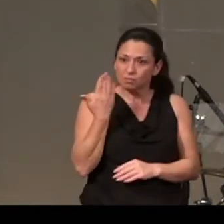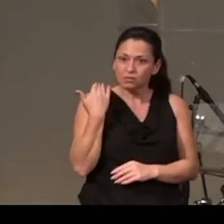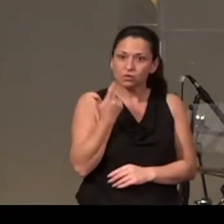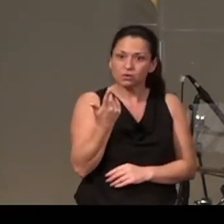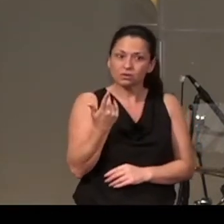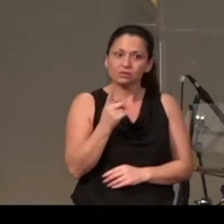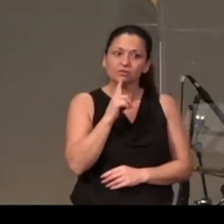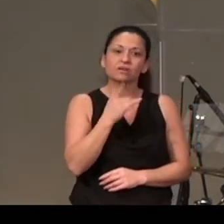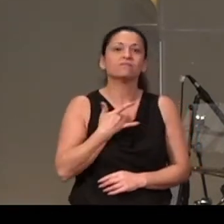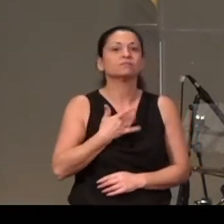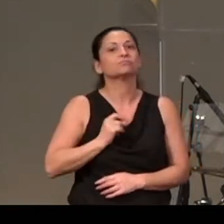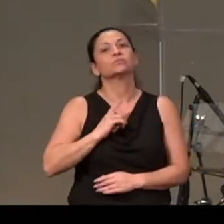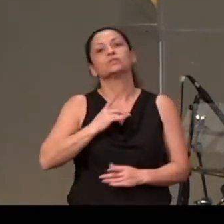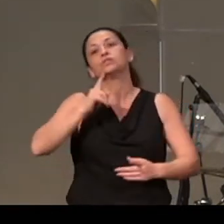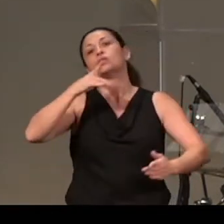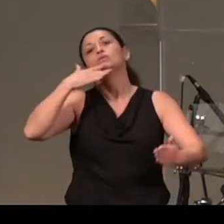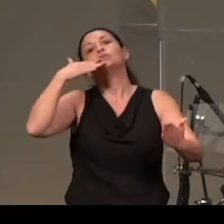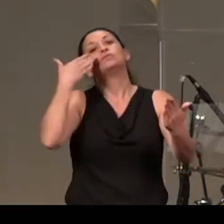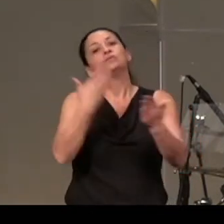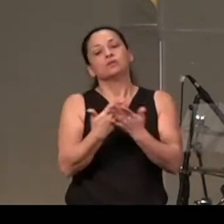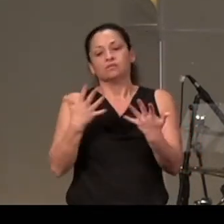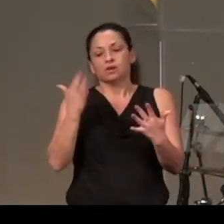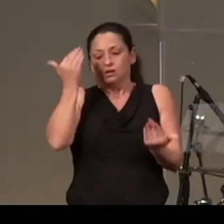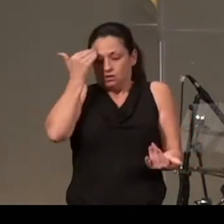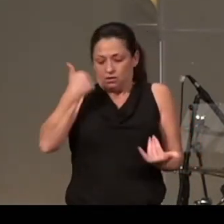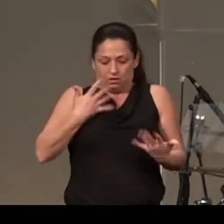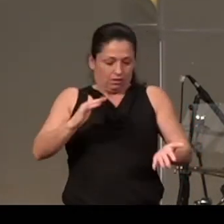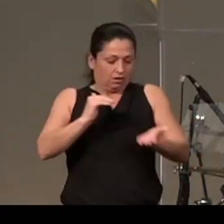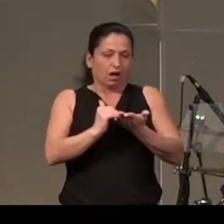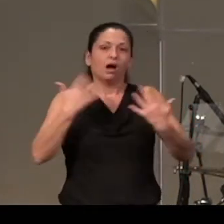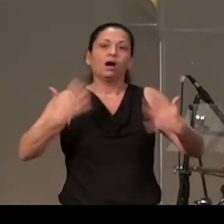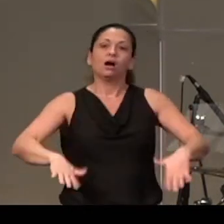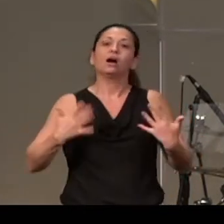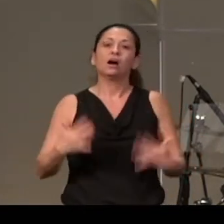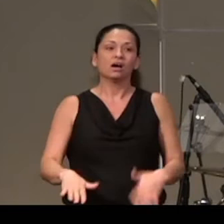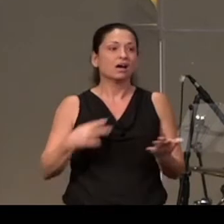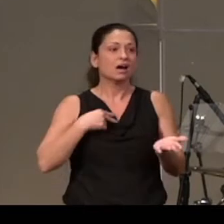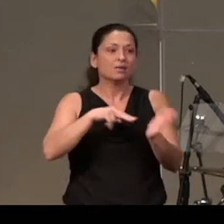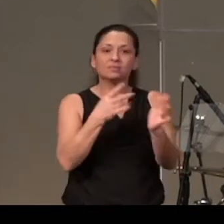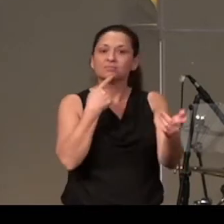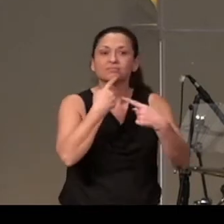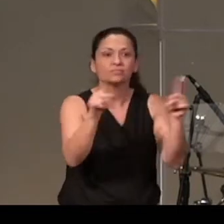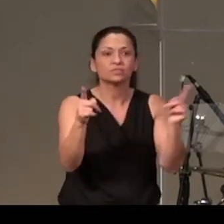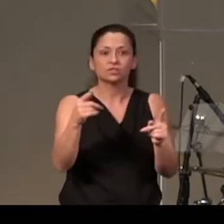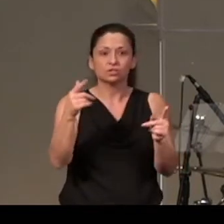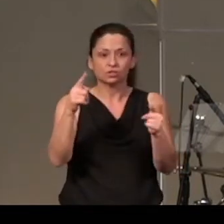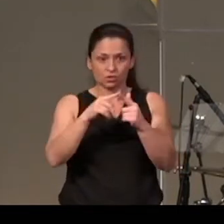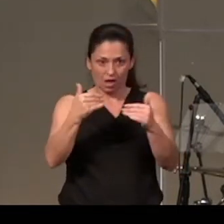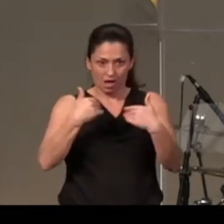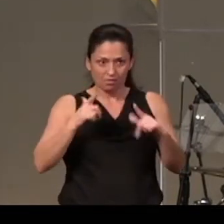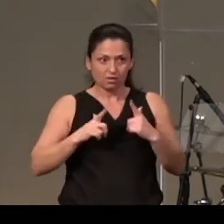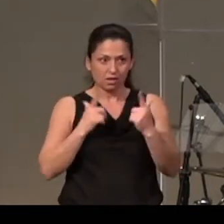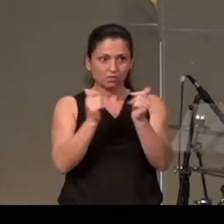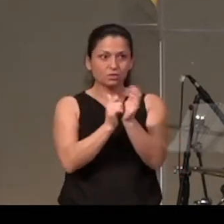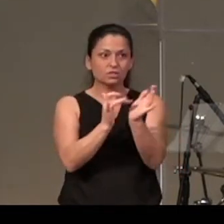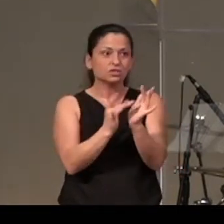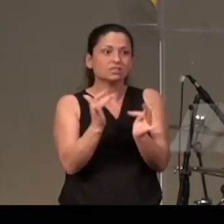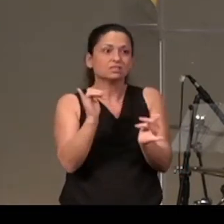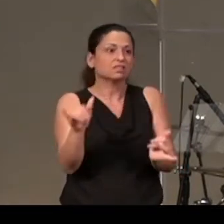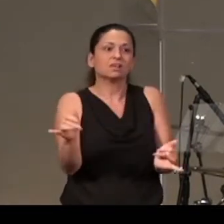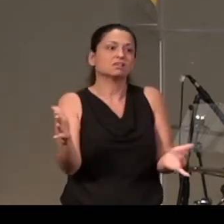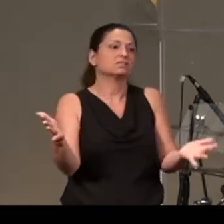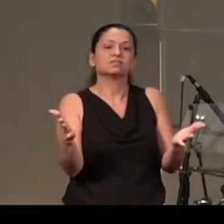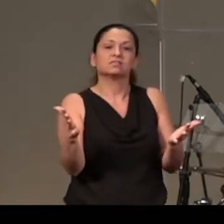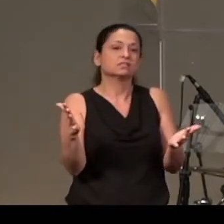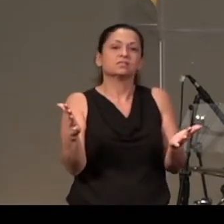isn't it? It's the chance to do life with Jesus. It's the chance to do eternity with Jesus. And how do we get this gift? He says it's so simple,